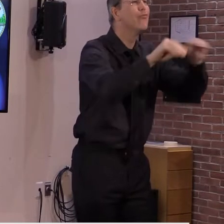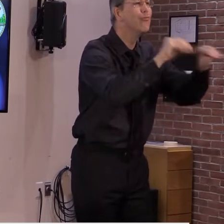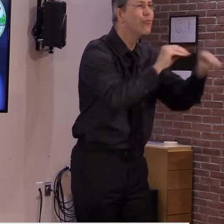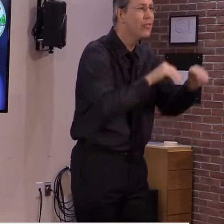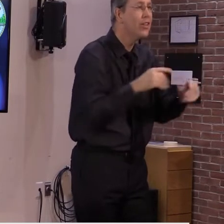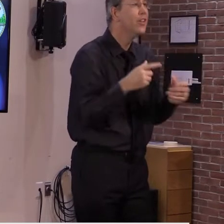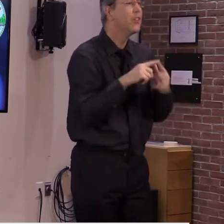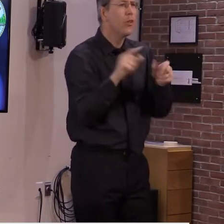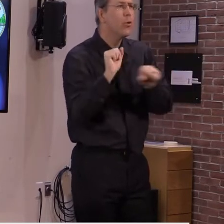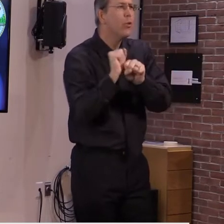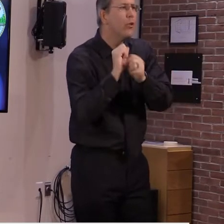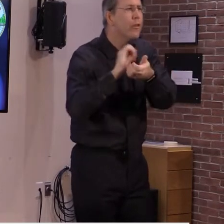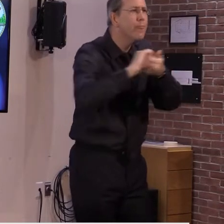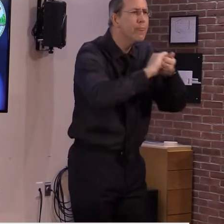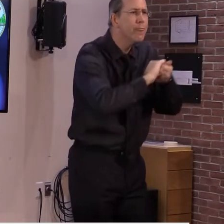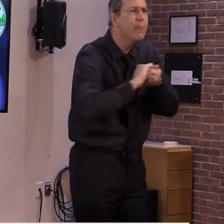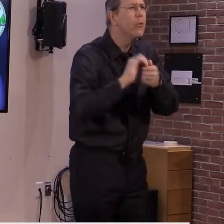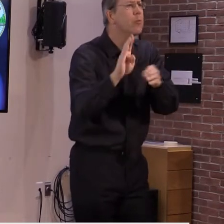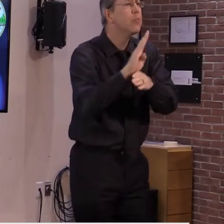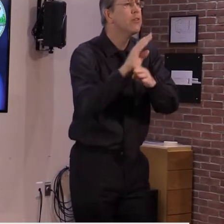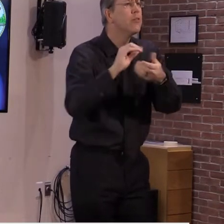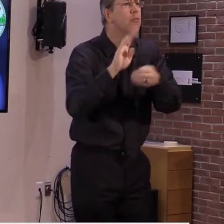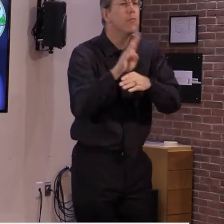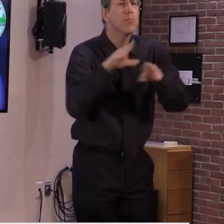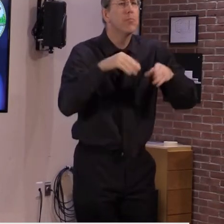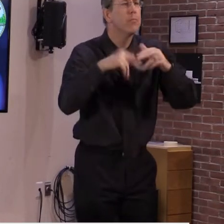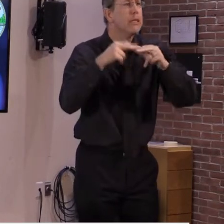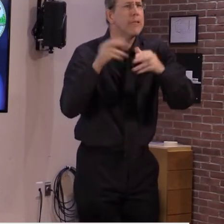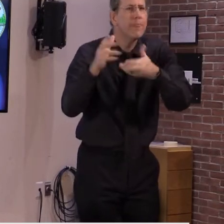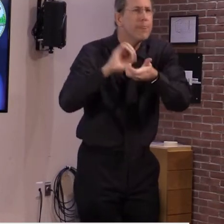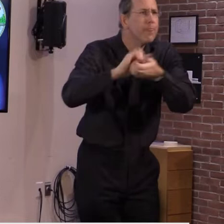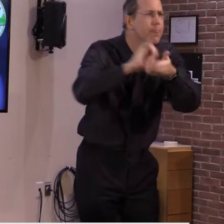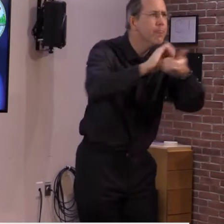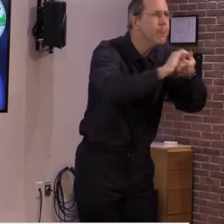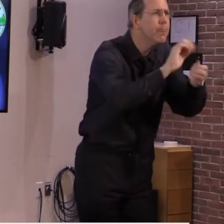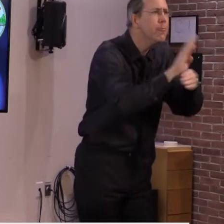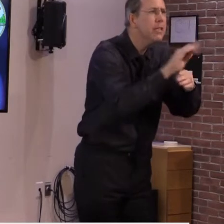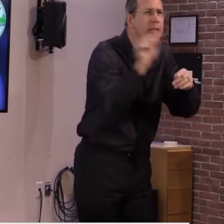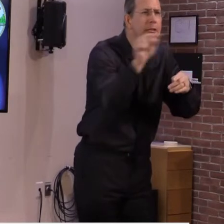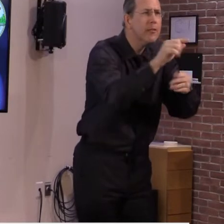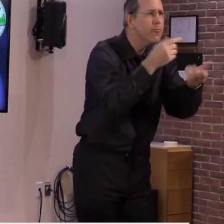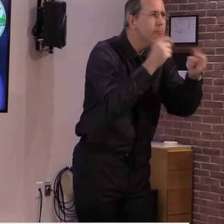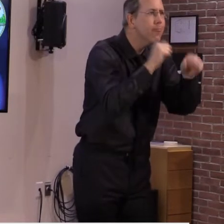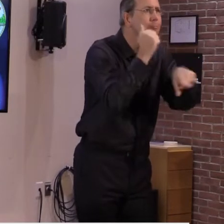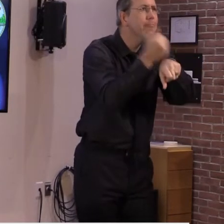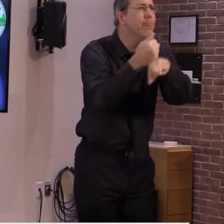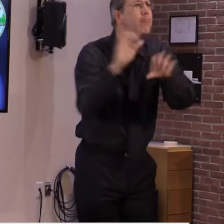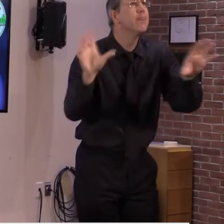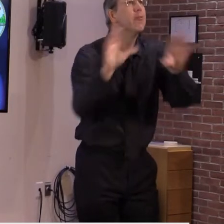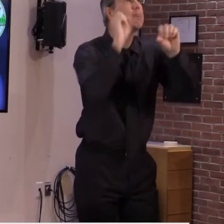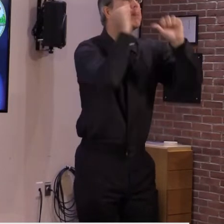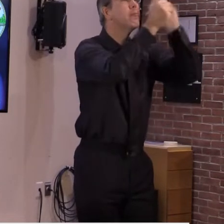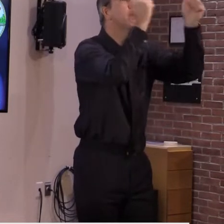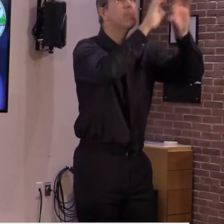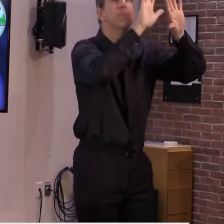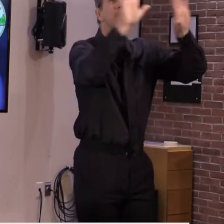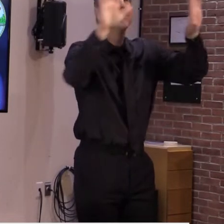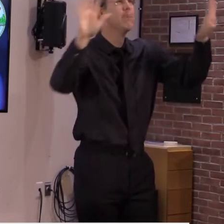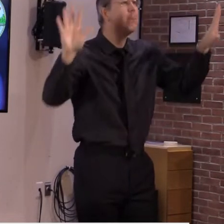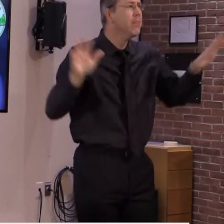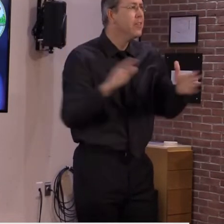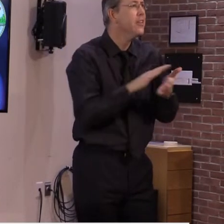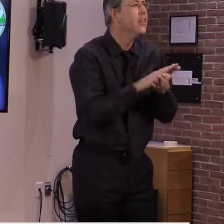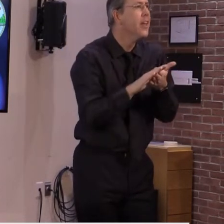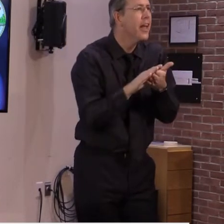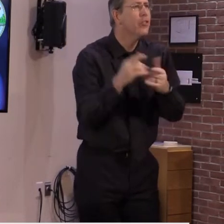to connect with local businesses, and now on the storefront windows and doors throughout the community, you can find these messages